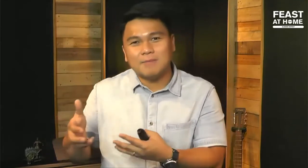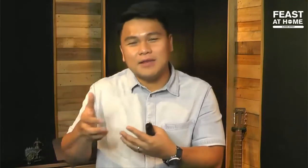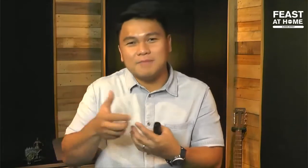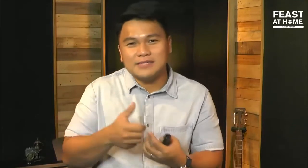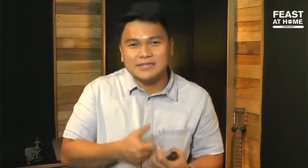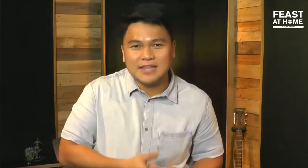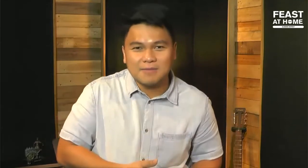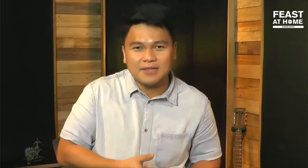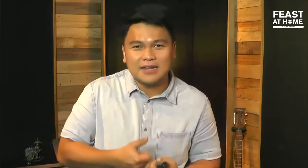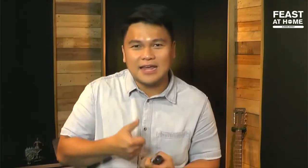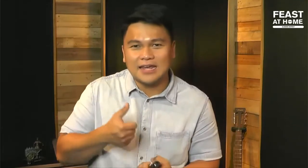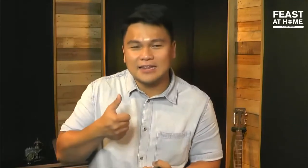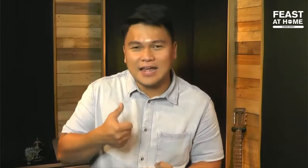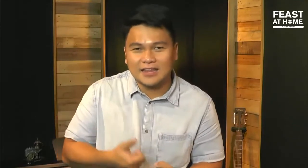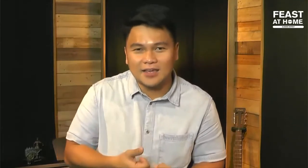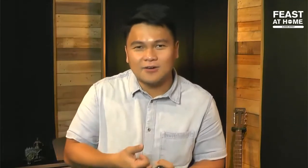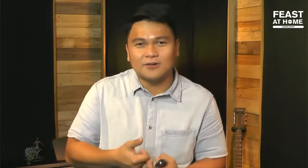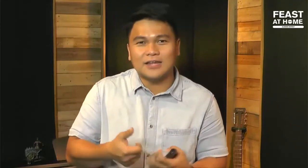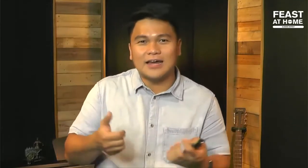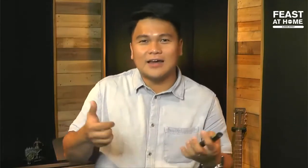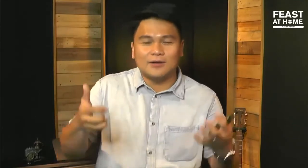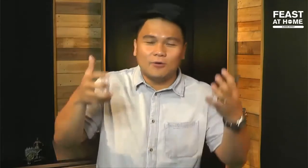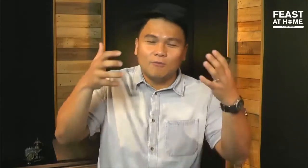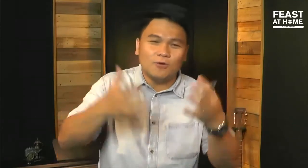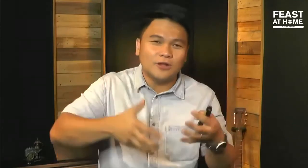ng family business namin, ng nanay at tatay ko.